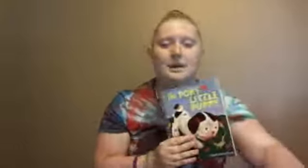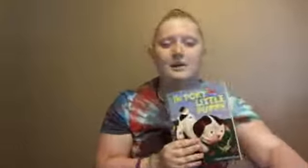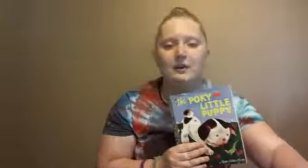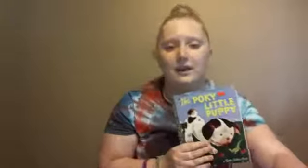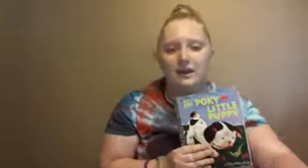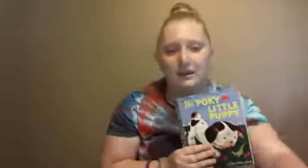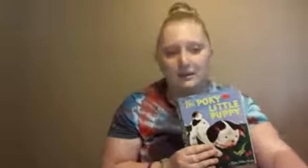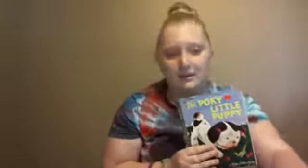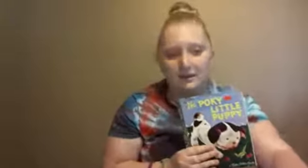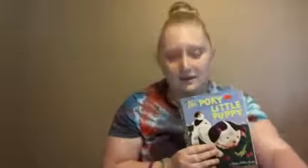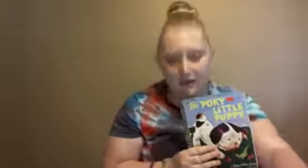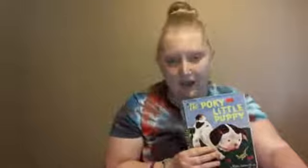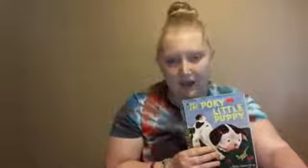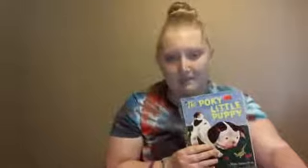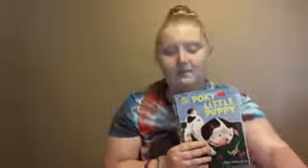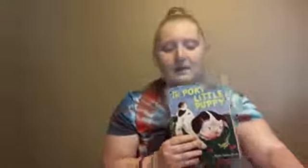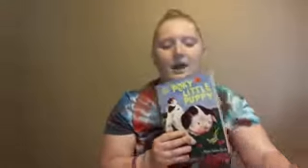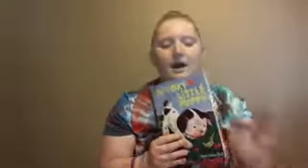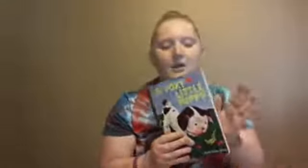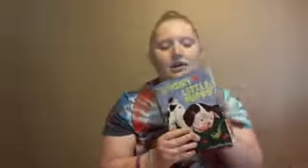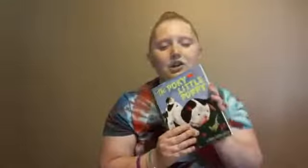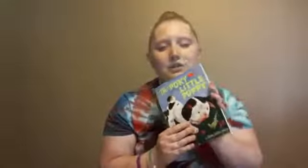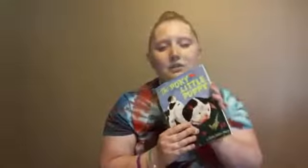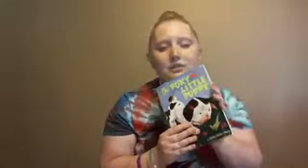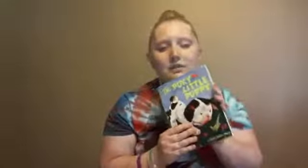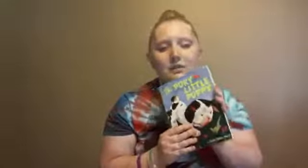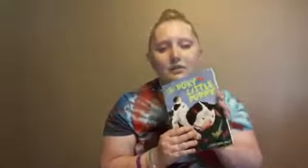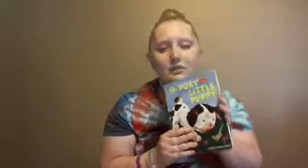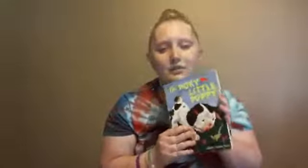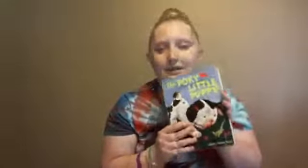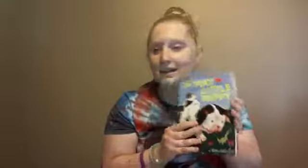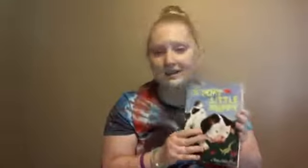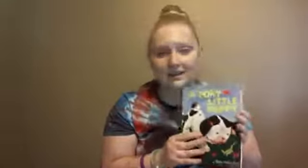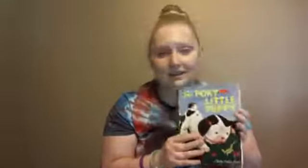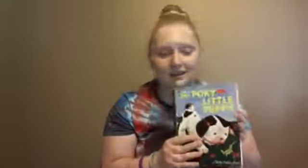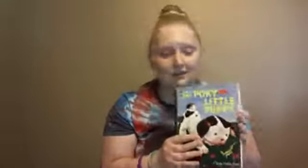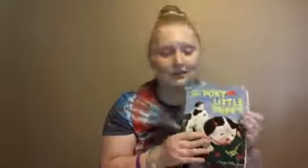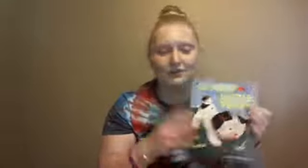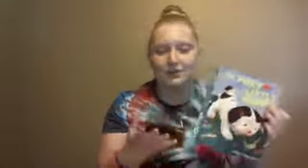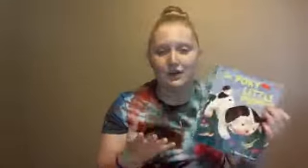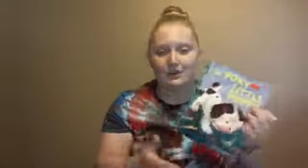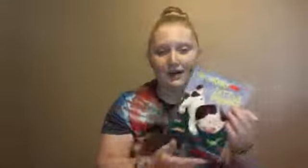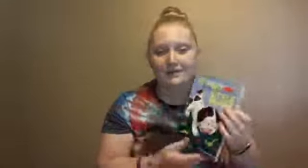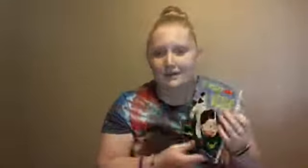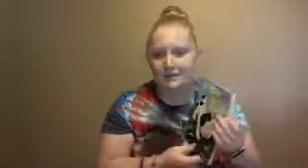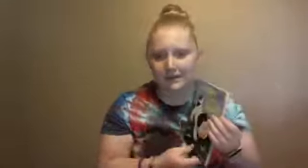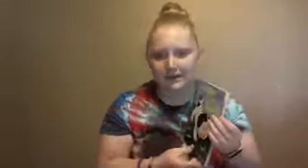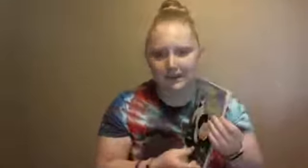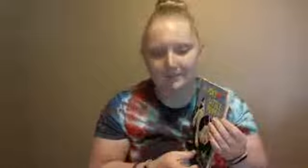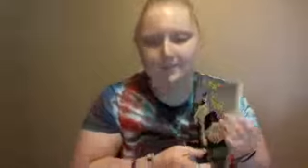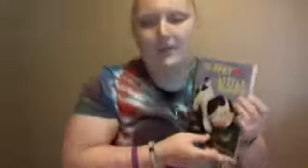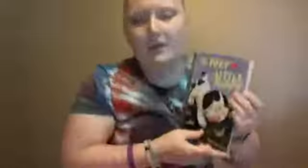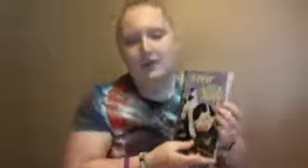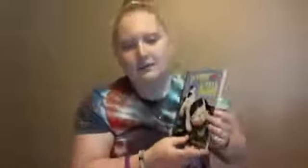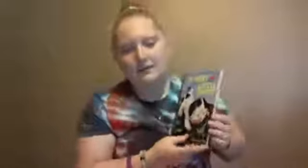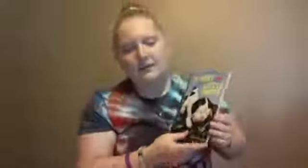about today, I want you to say them, to do them as I'm reading them. So this